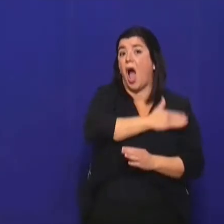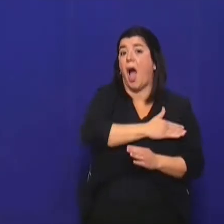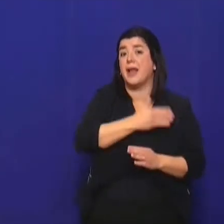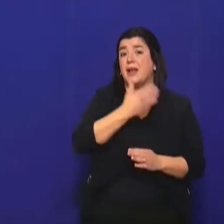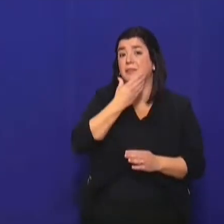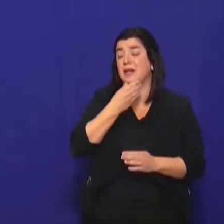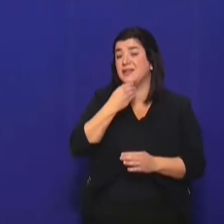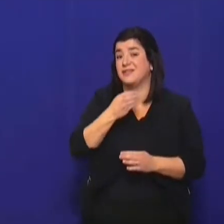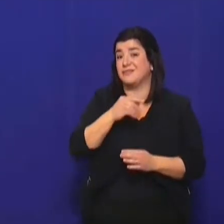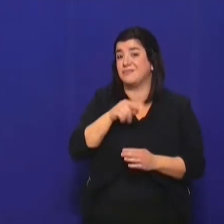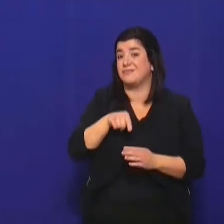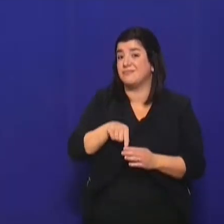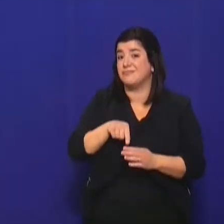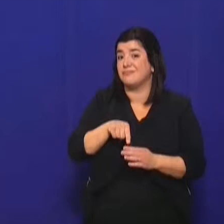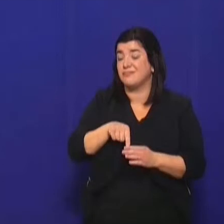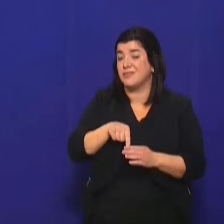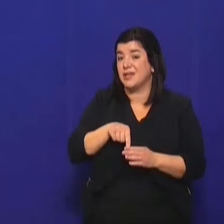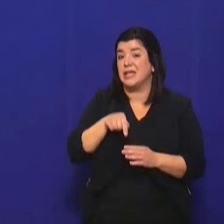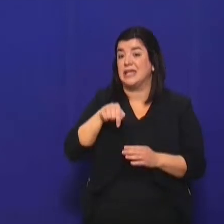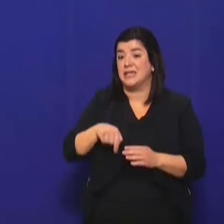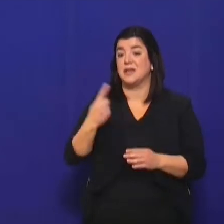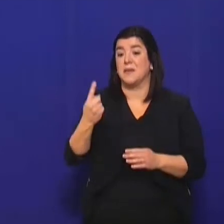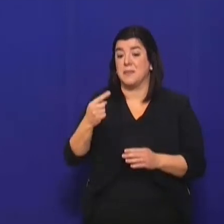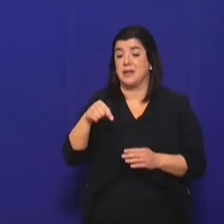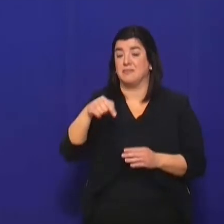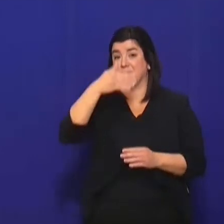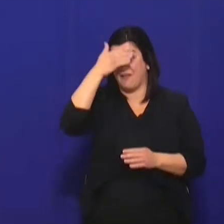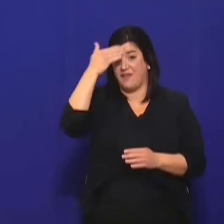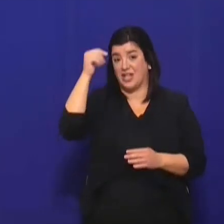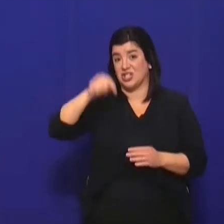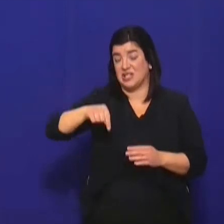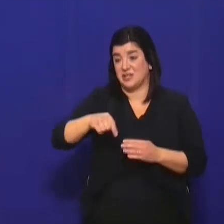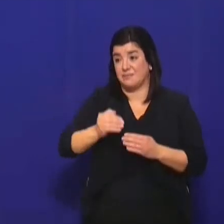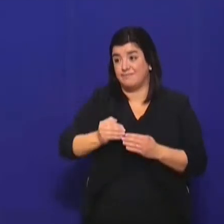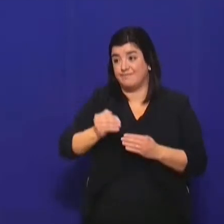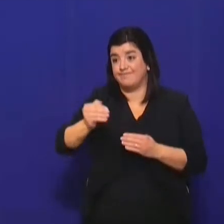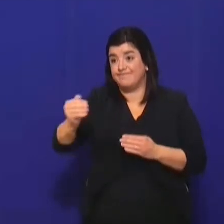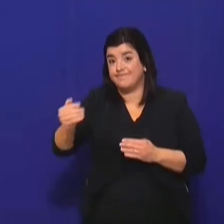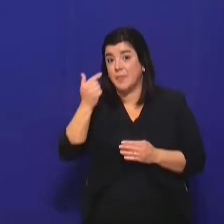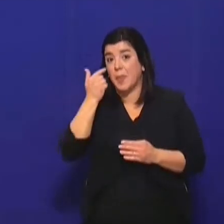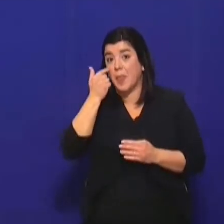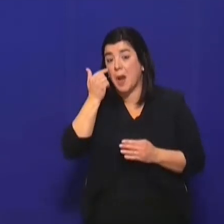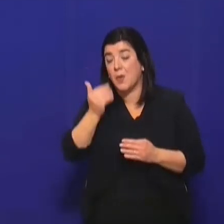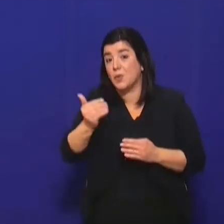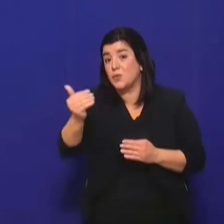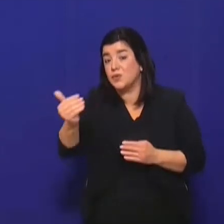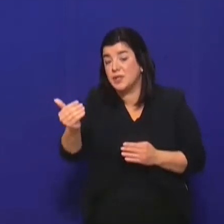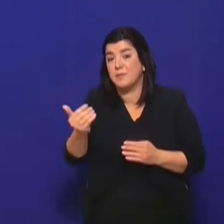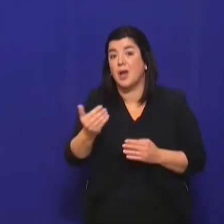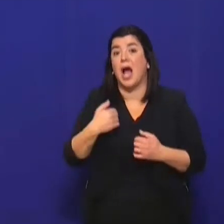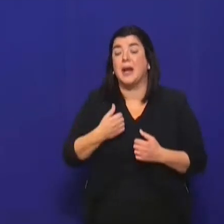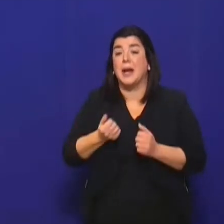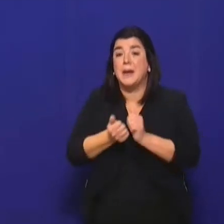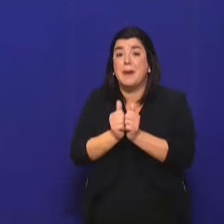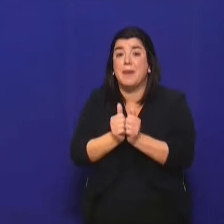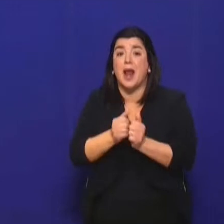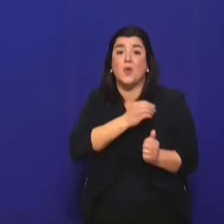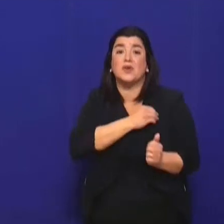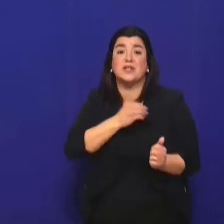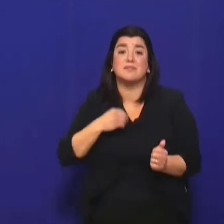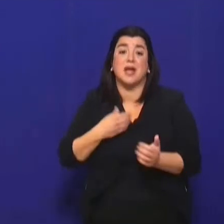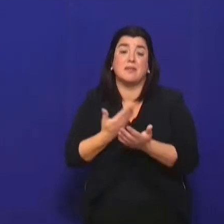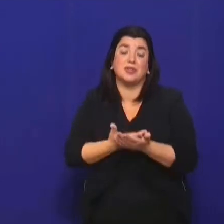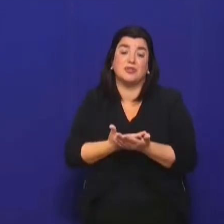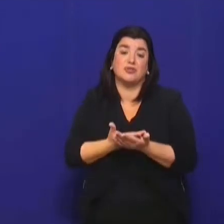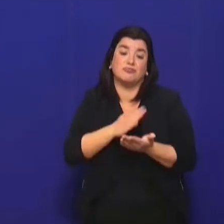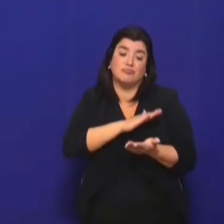ġejjin. U għalhekk aħna dejjem preparati l-isptar tagħna biex aħna nkun nistgħu nibqgħu nofru sodda il-kull min propju għandu bżonn u l-kura